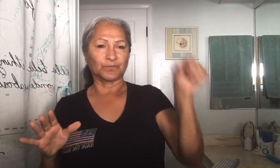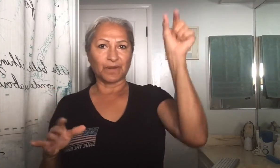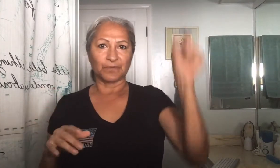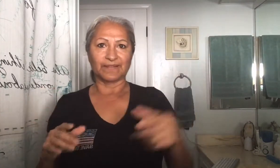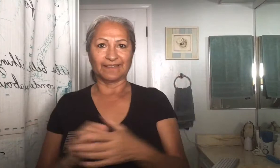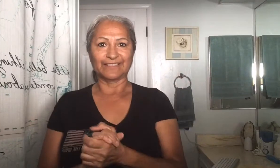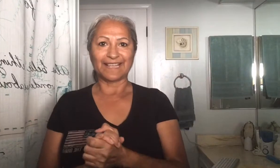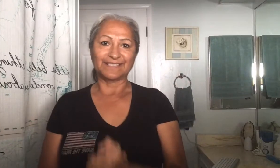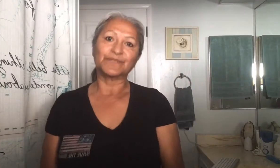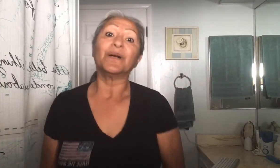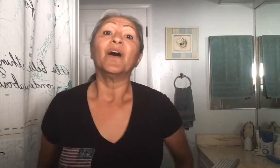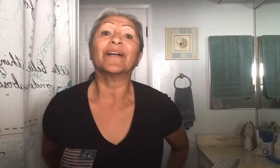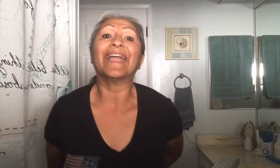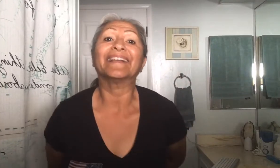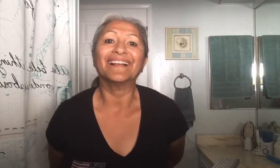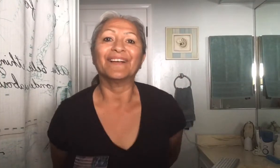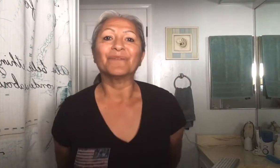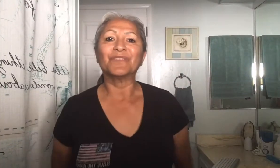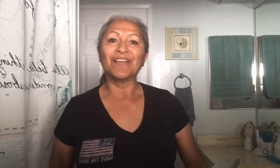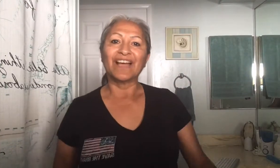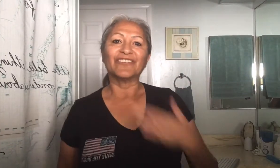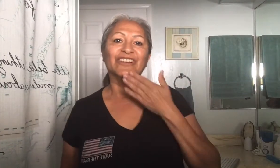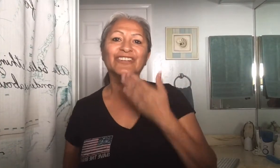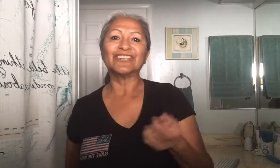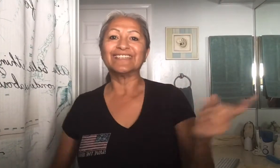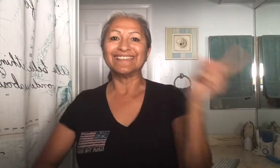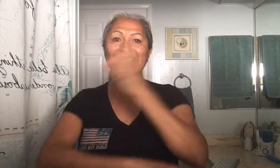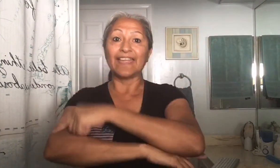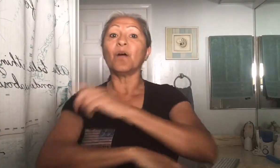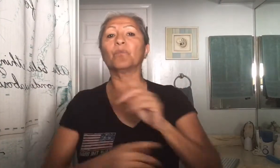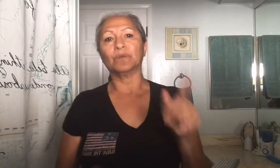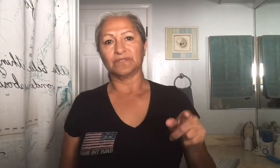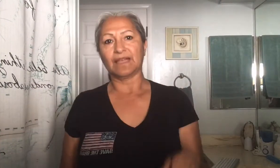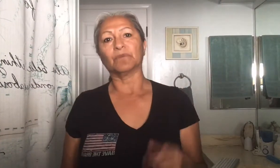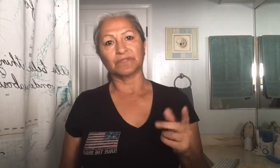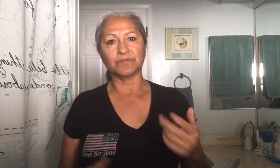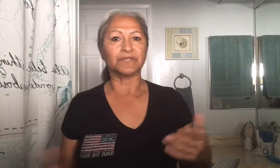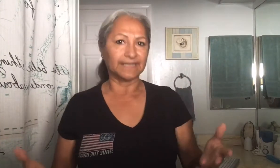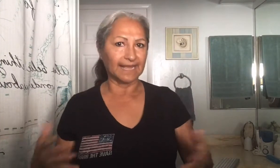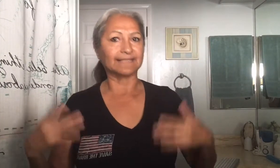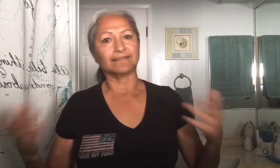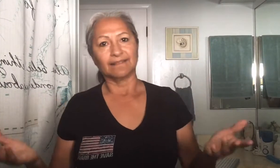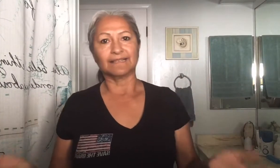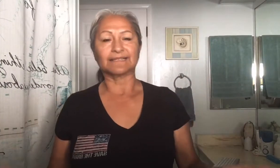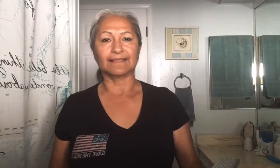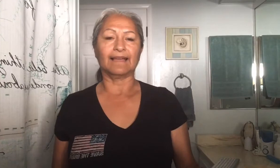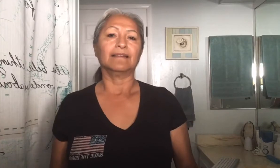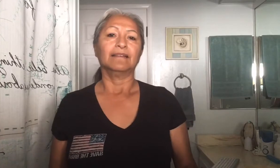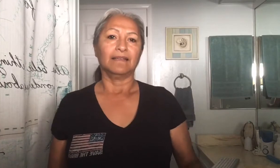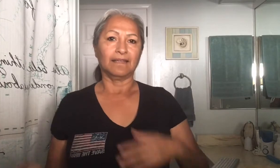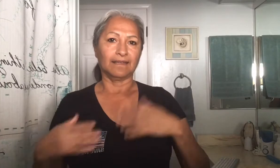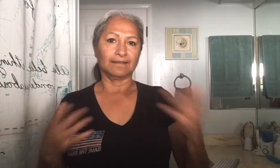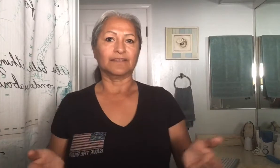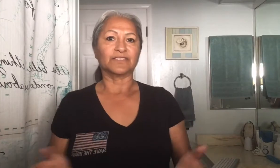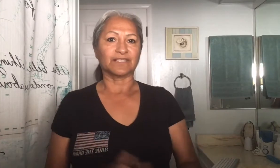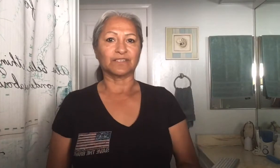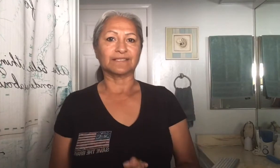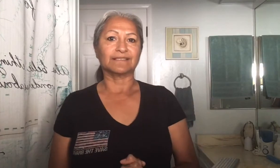where the glare's at. So, okay, I hope you have a good day. Oh, we'll do that. We'll do good days and things like that in later sessions.